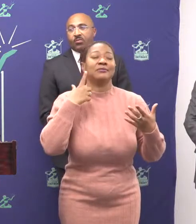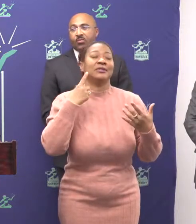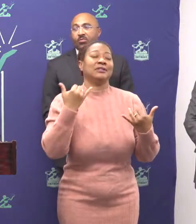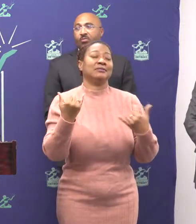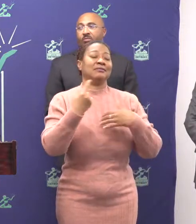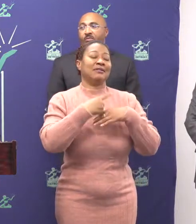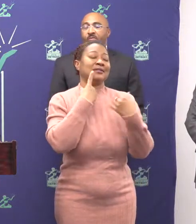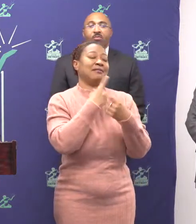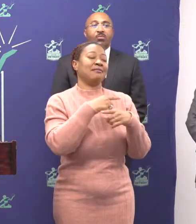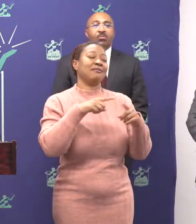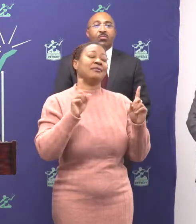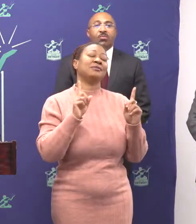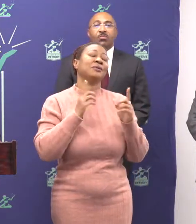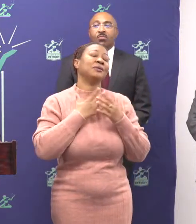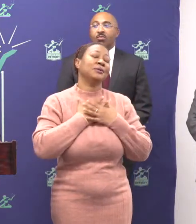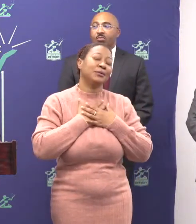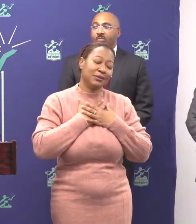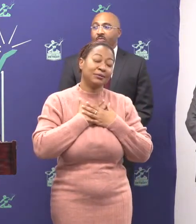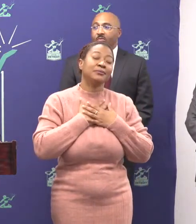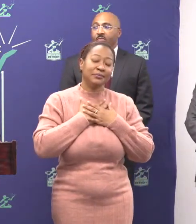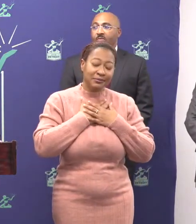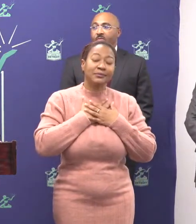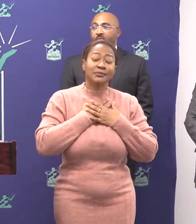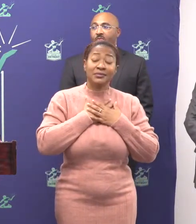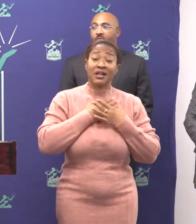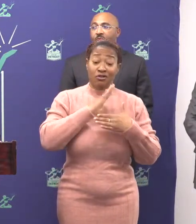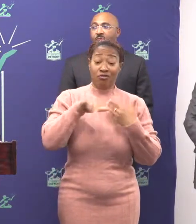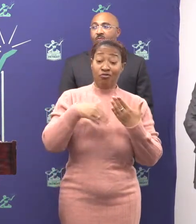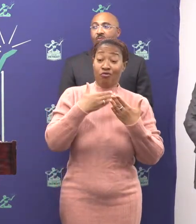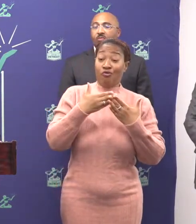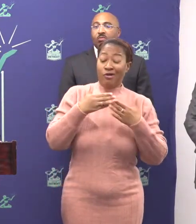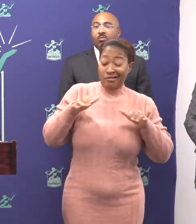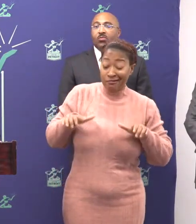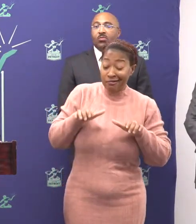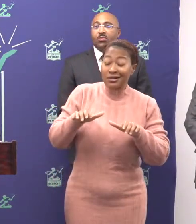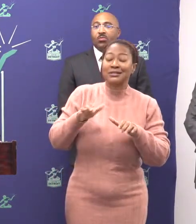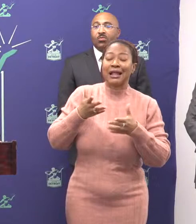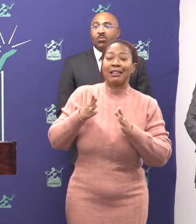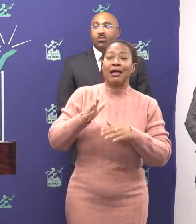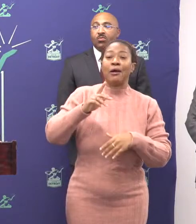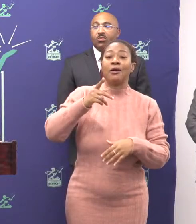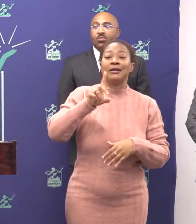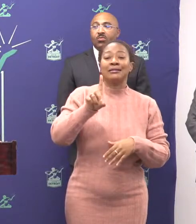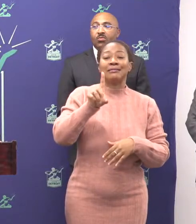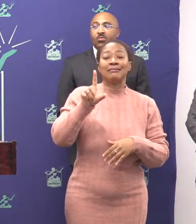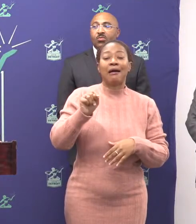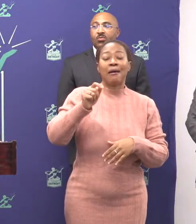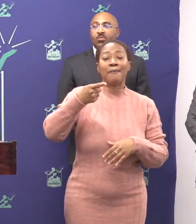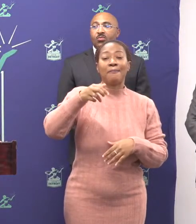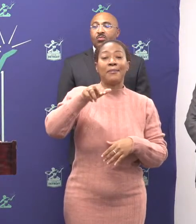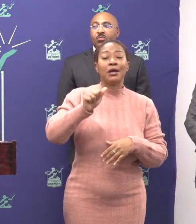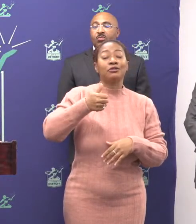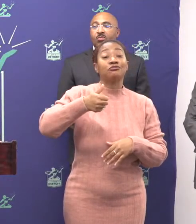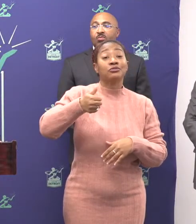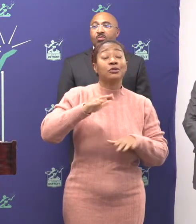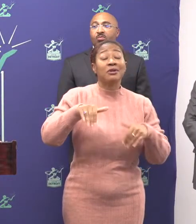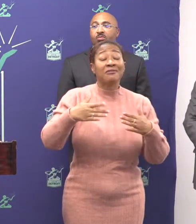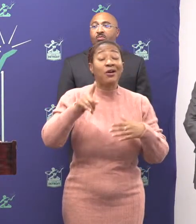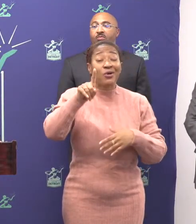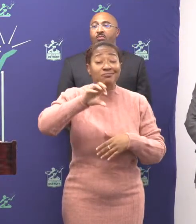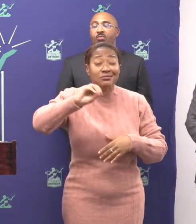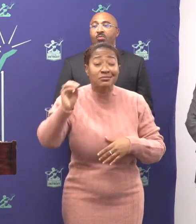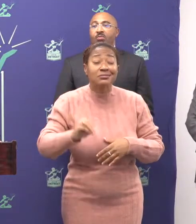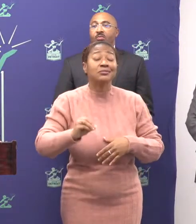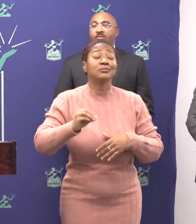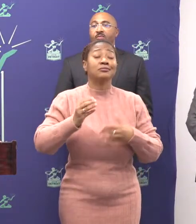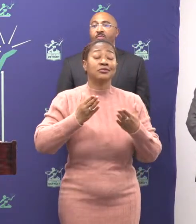today's announcement and the associated actions that will allow DDOT Paratransit to provide full service